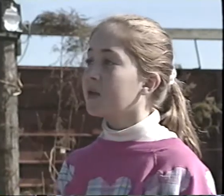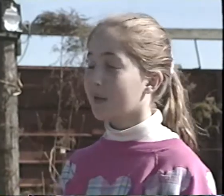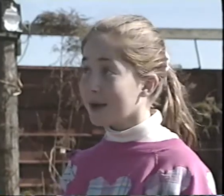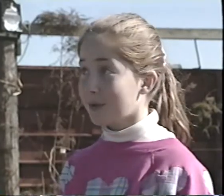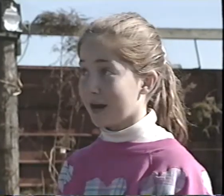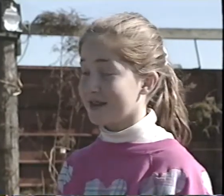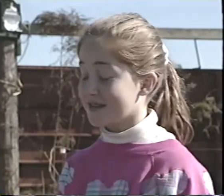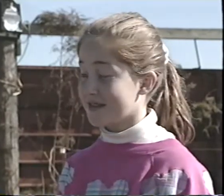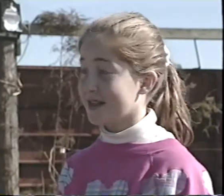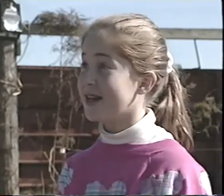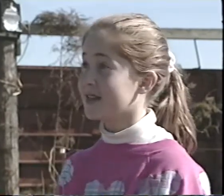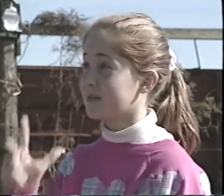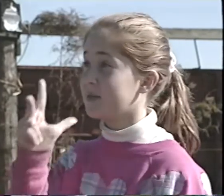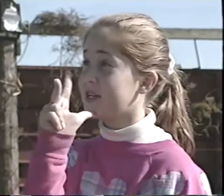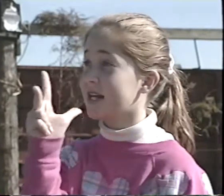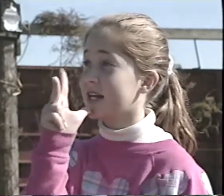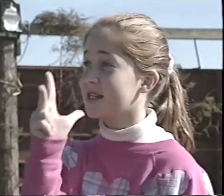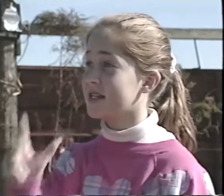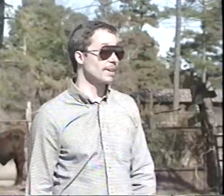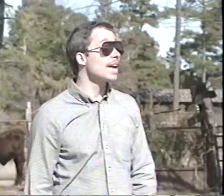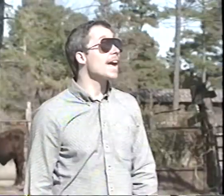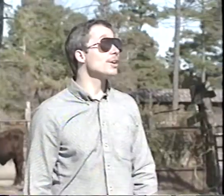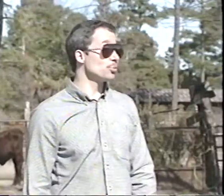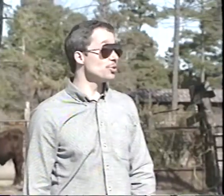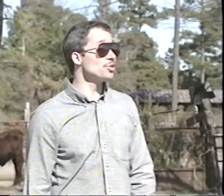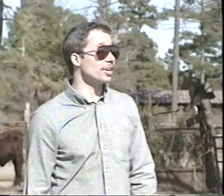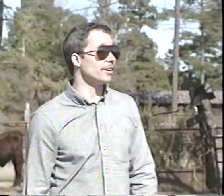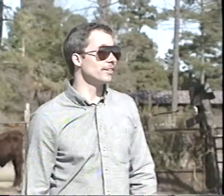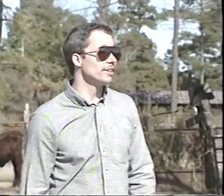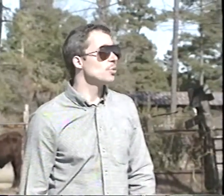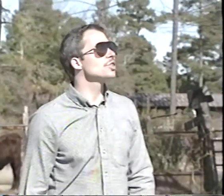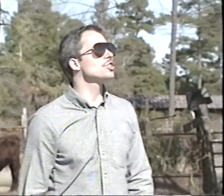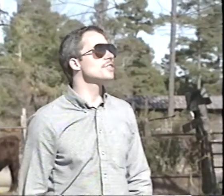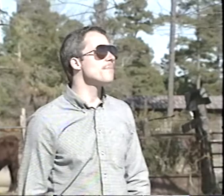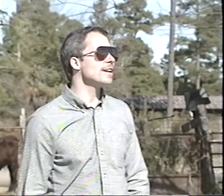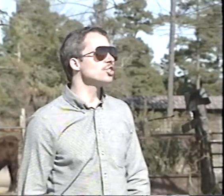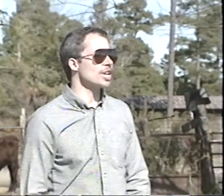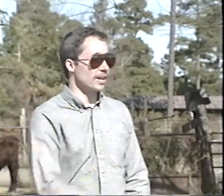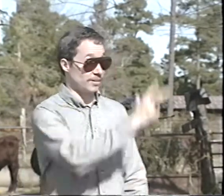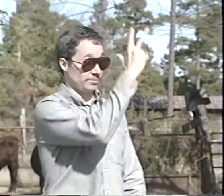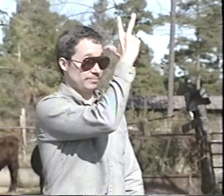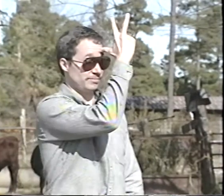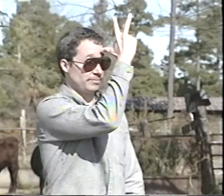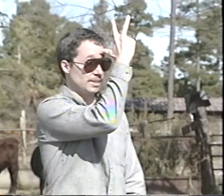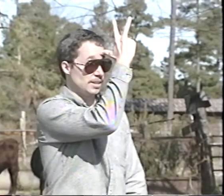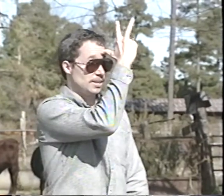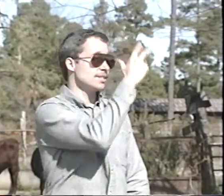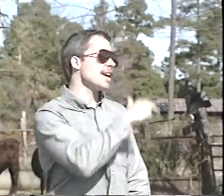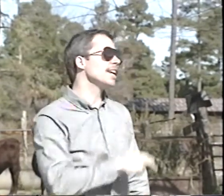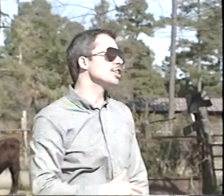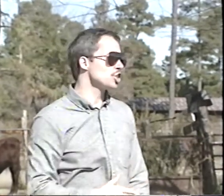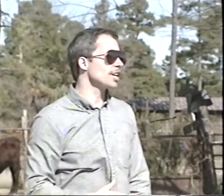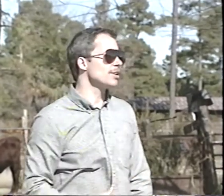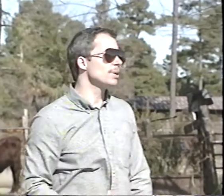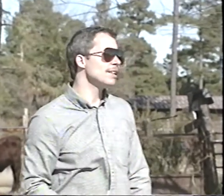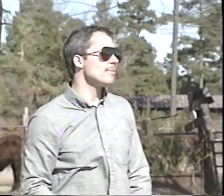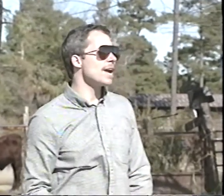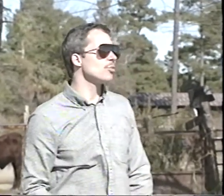Grandpa needs to get some chickens. And a rooster, which is the male chicken, Signed like chicken, but in the male region